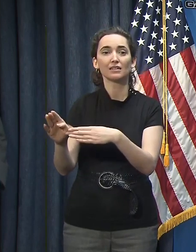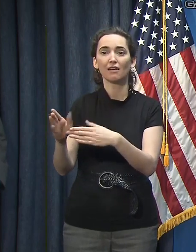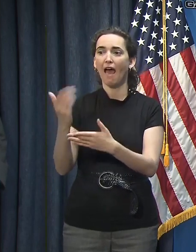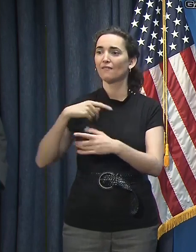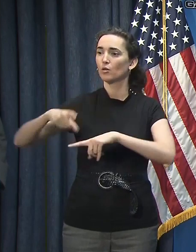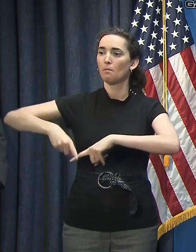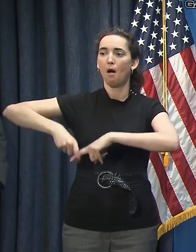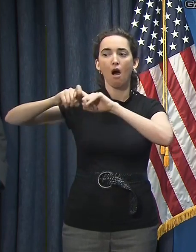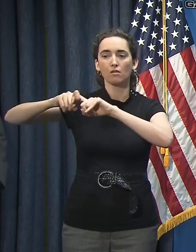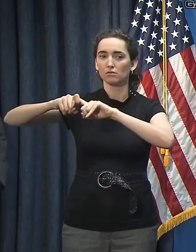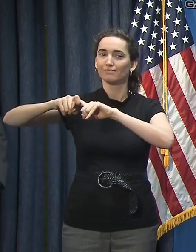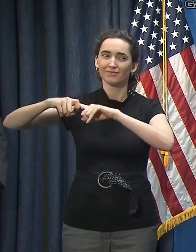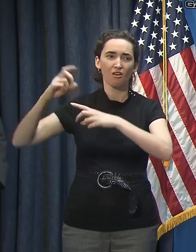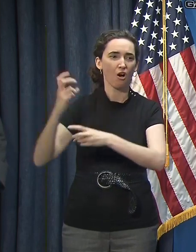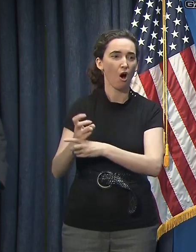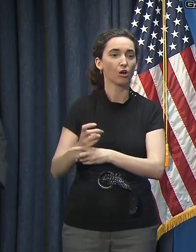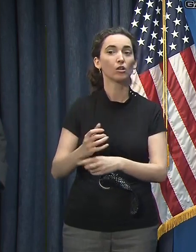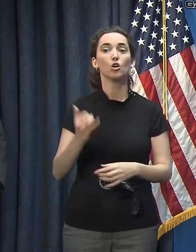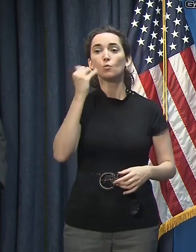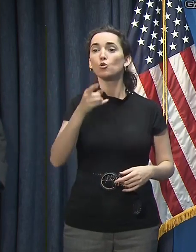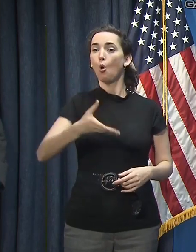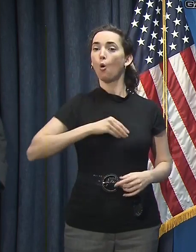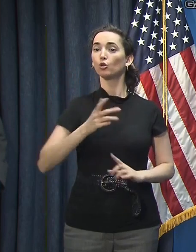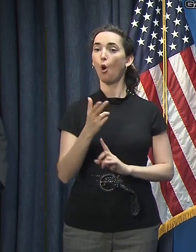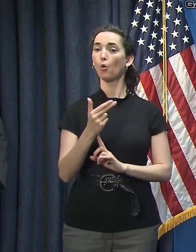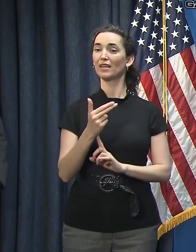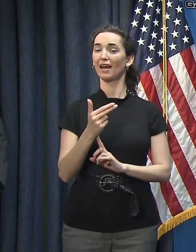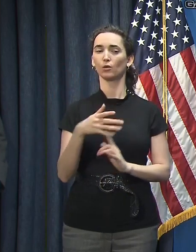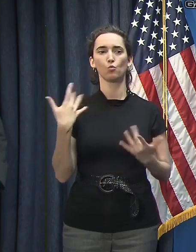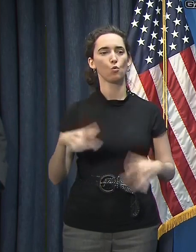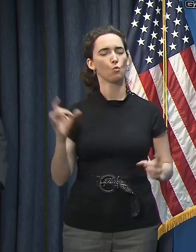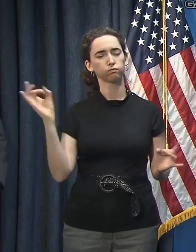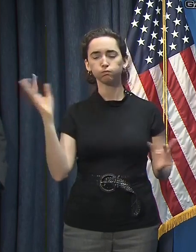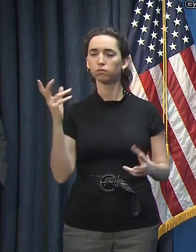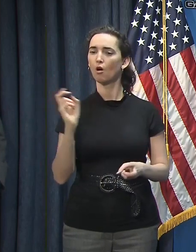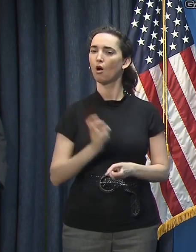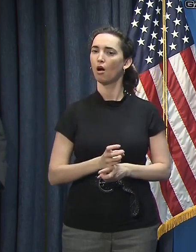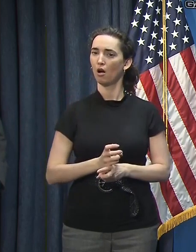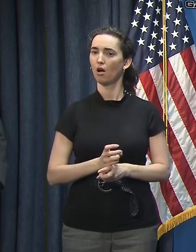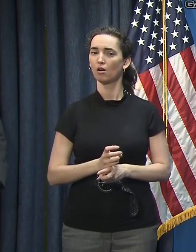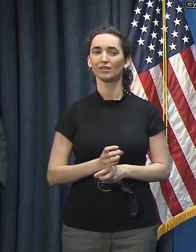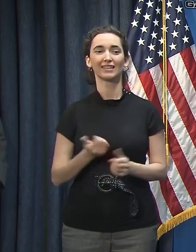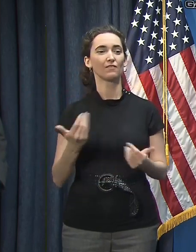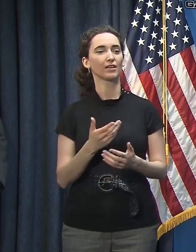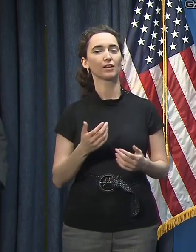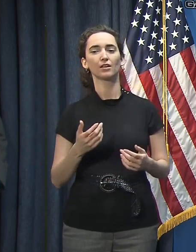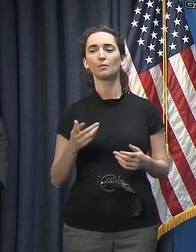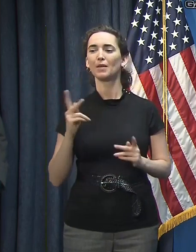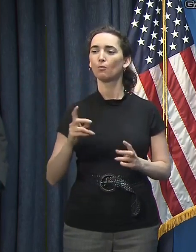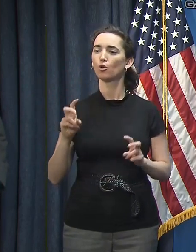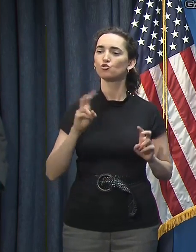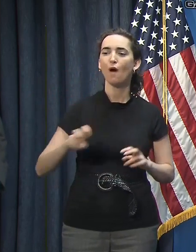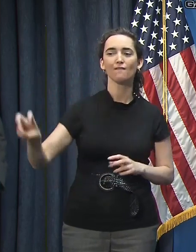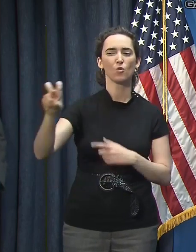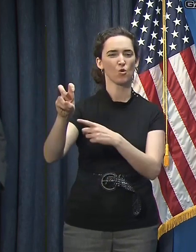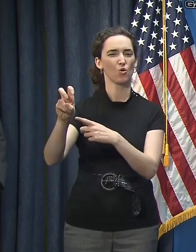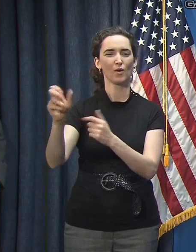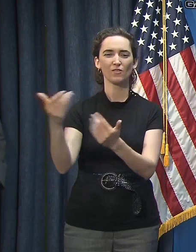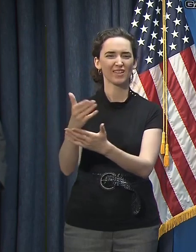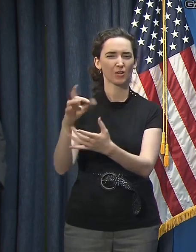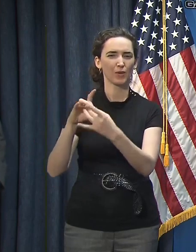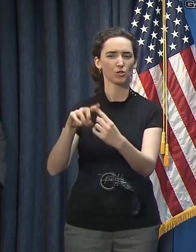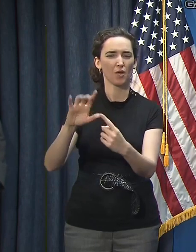You know, if you own a hotel right now, extremely hard. All of those things related to tourism, and so many